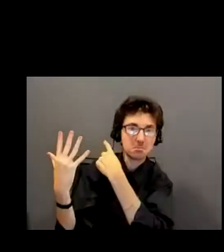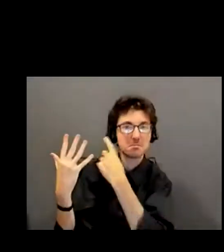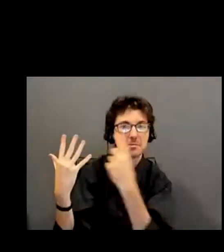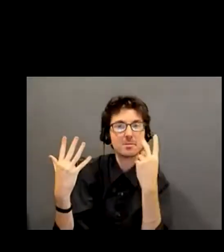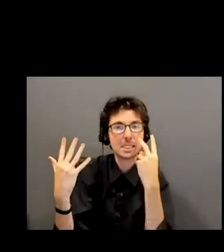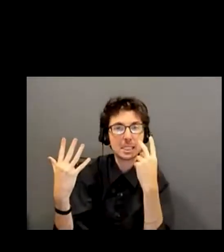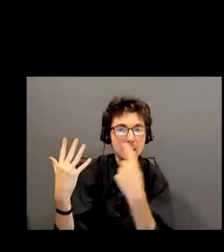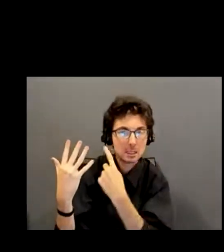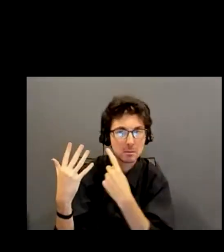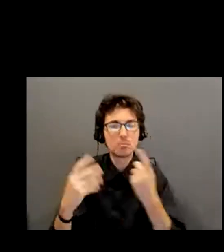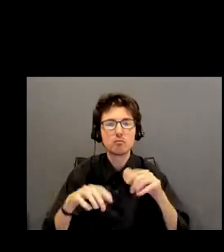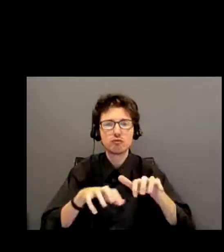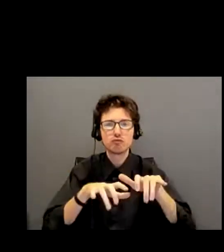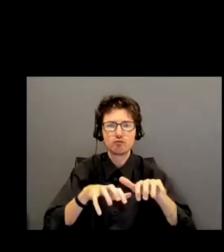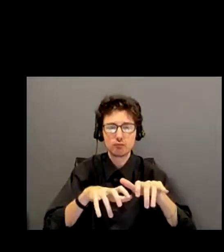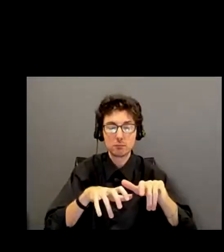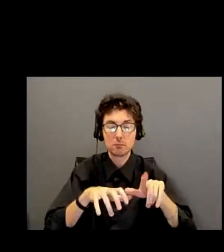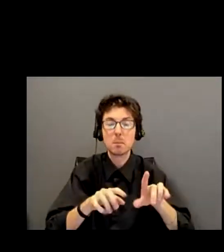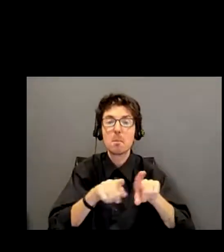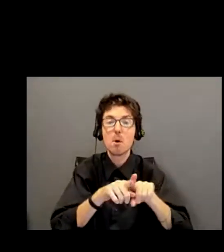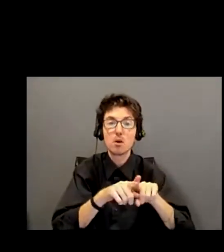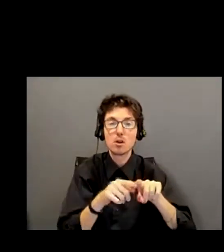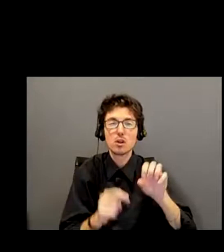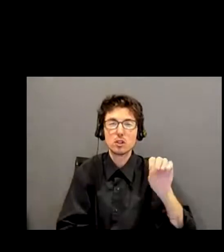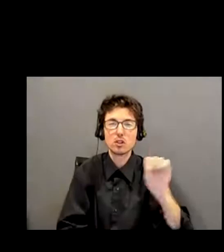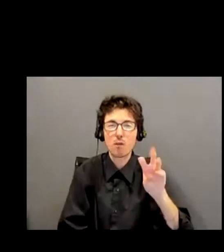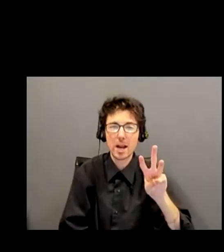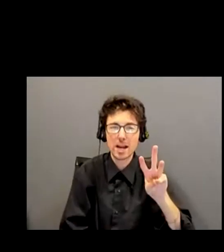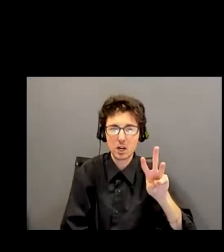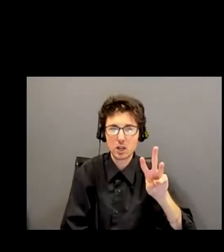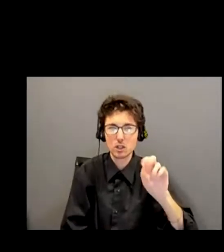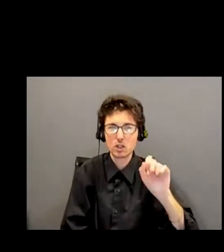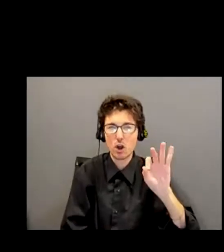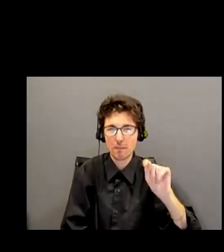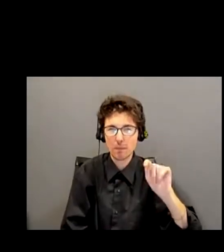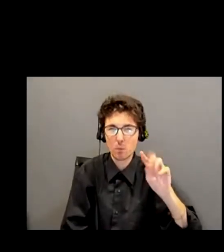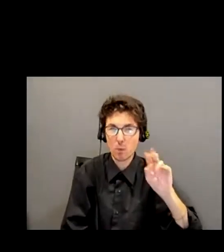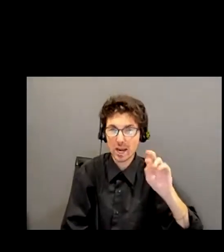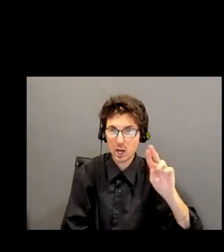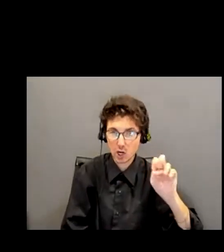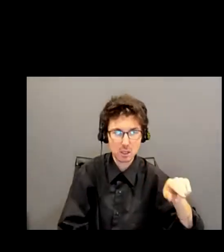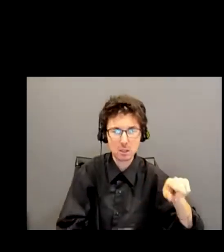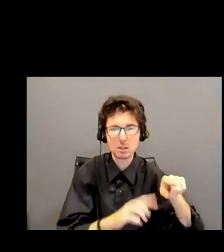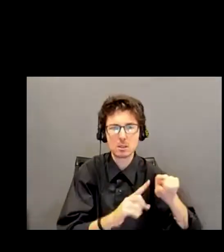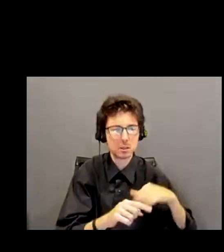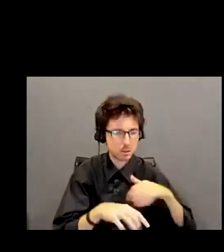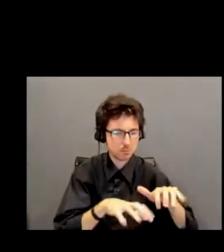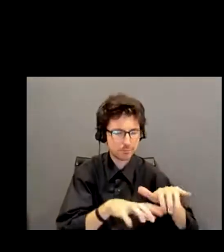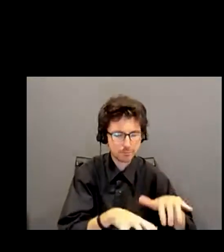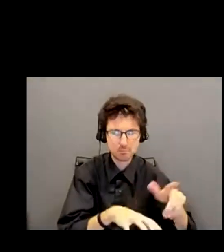And I also have a screen reading software, which is also able to read out loud what is on the